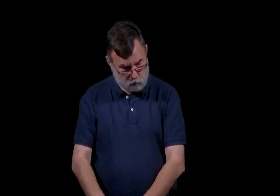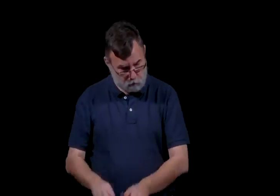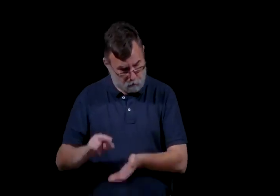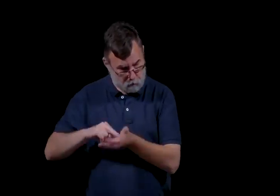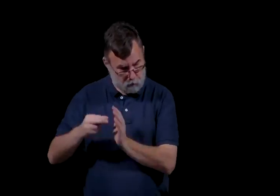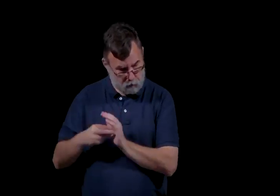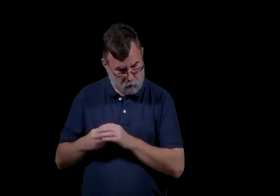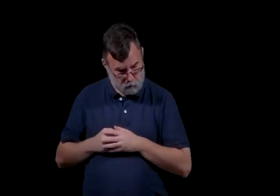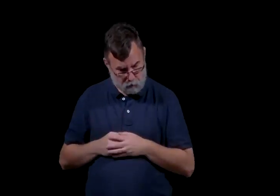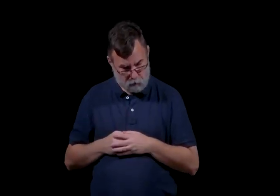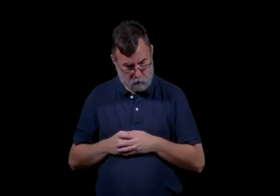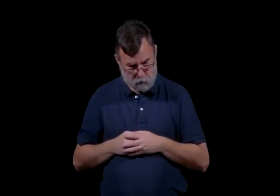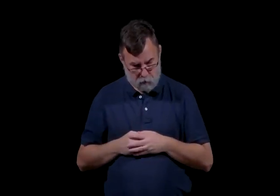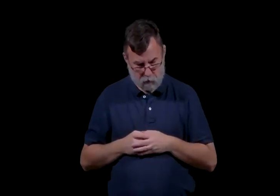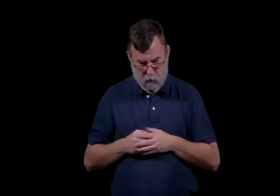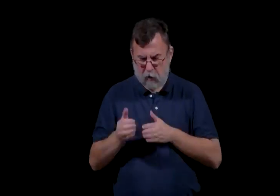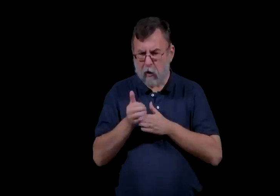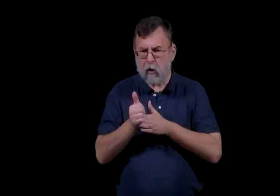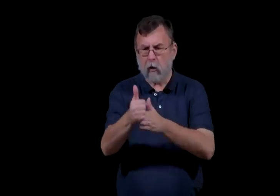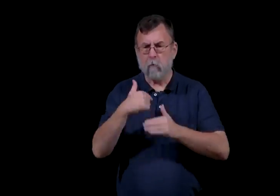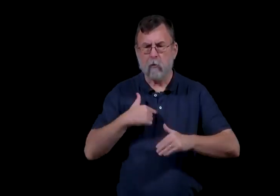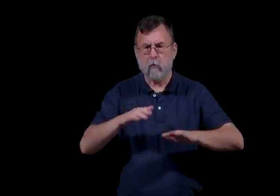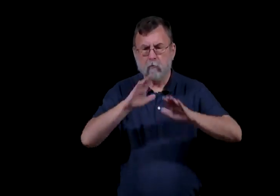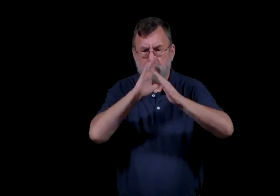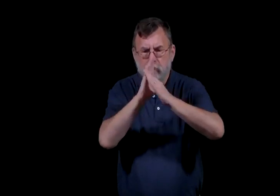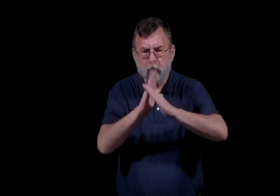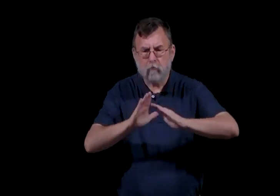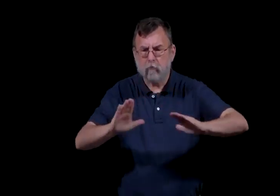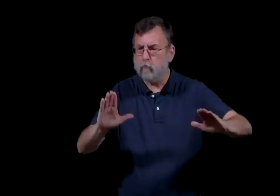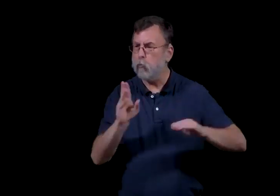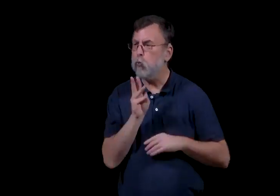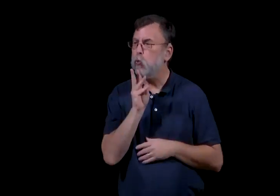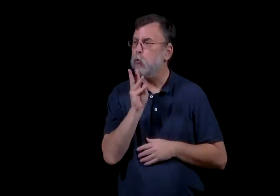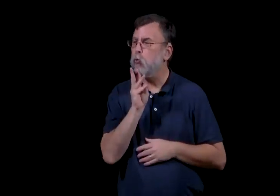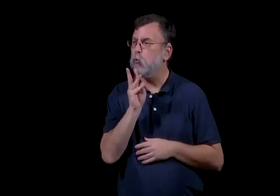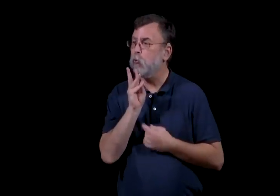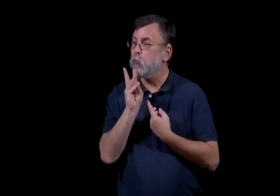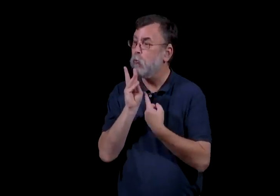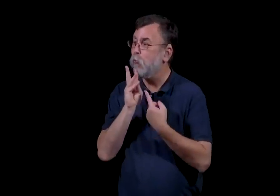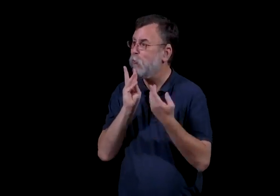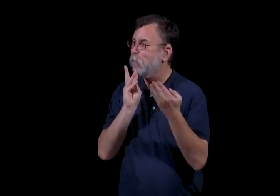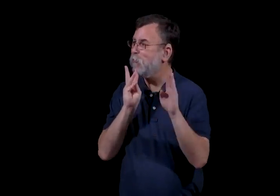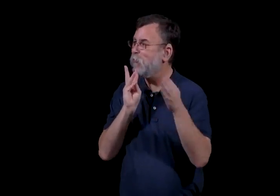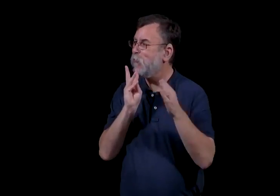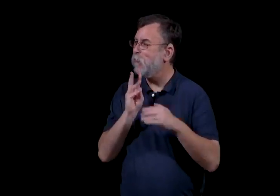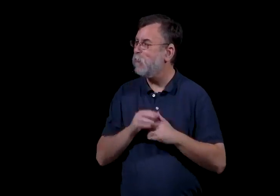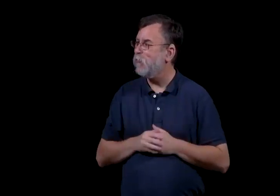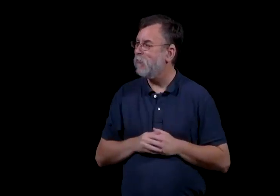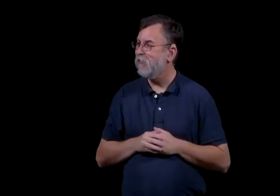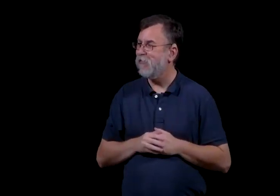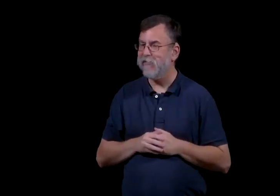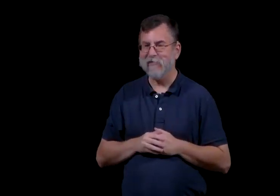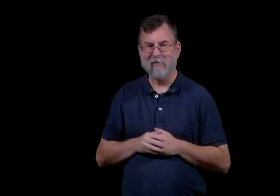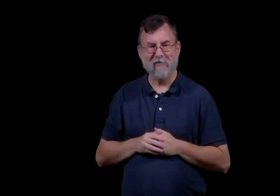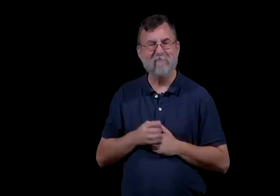and that represents that He leads me by still waters. No water, blue